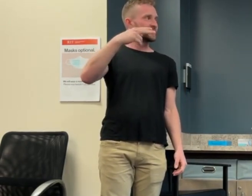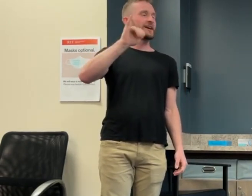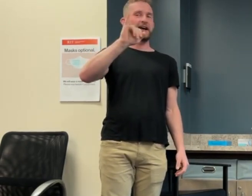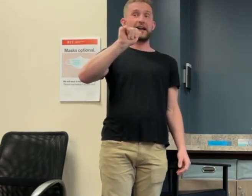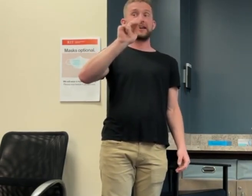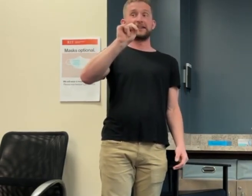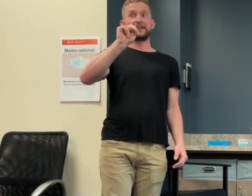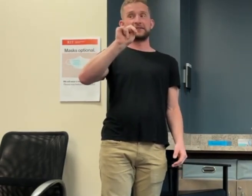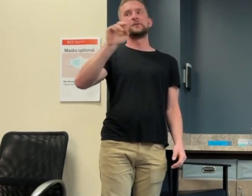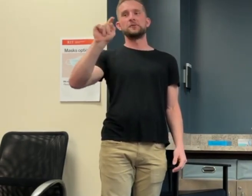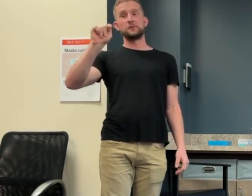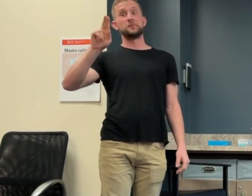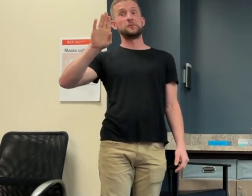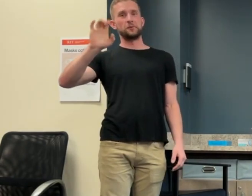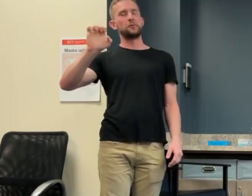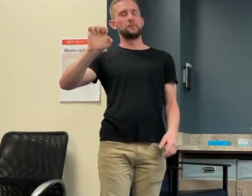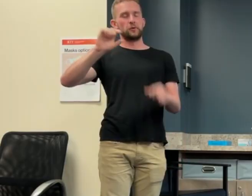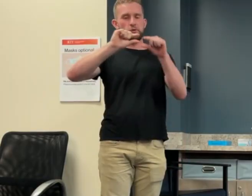EUSTACHIAN.